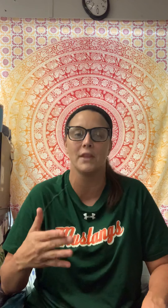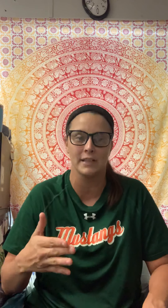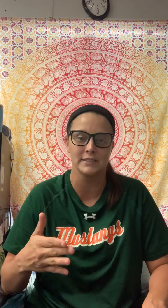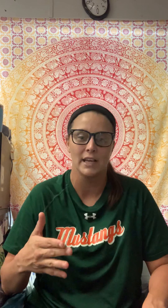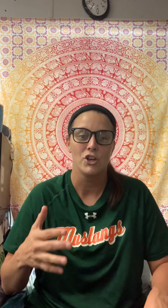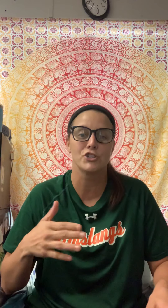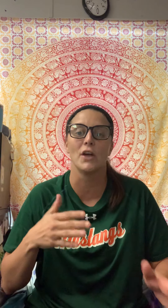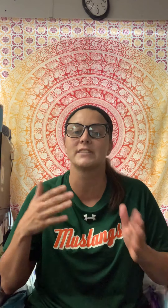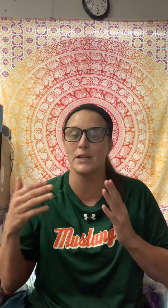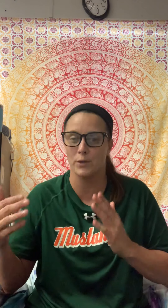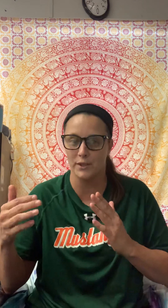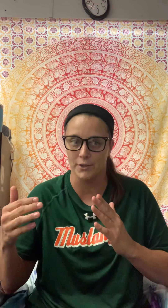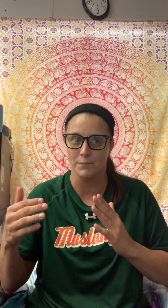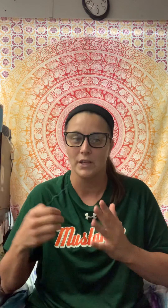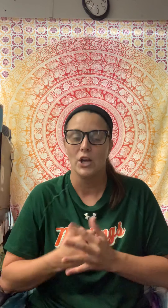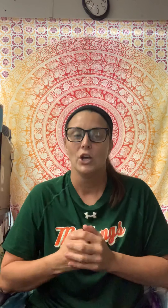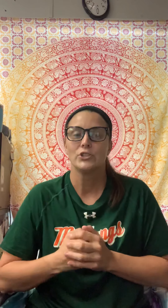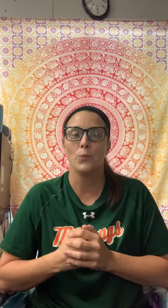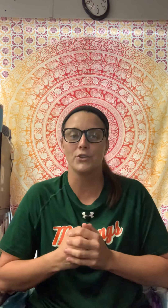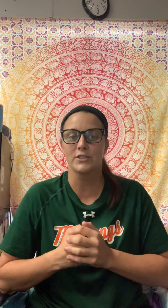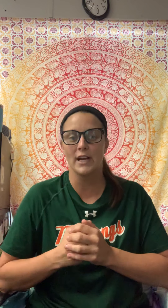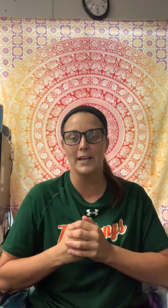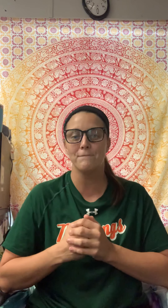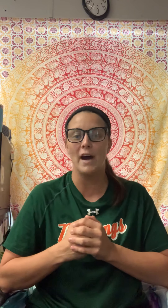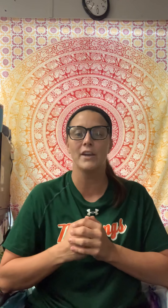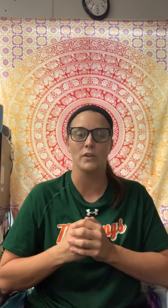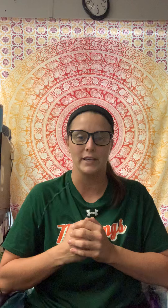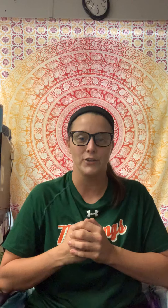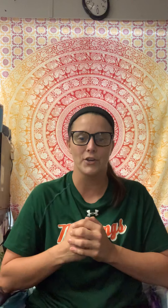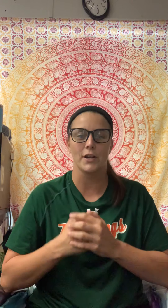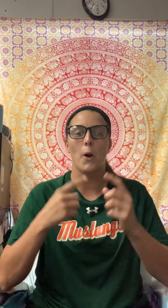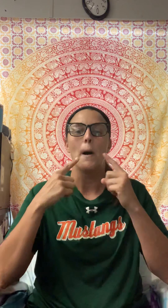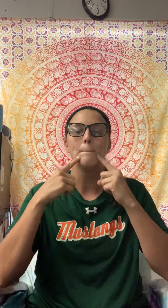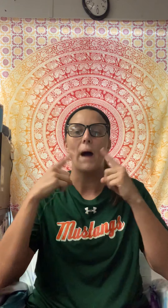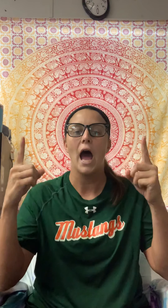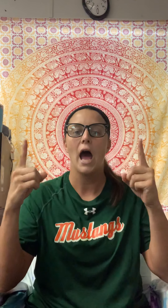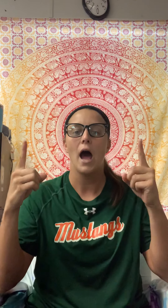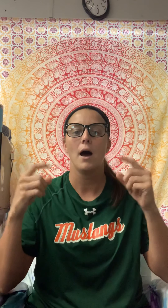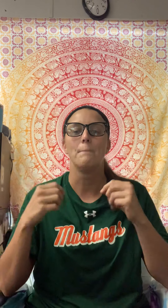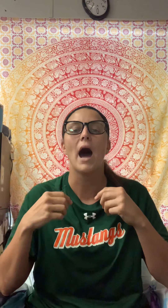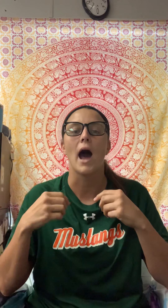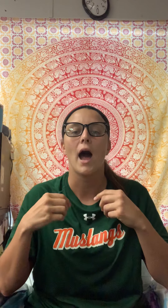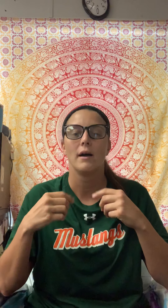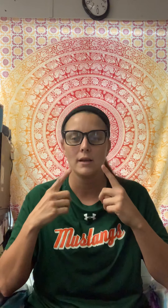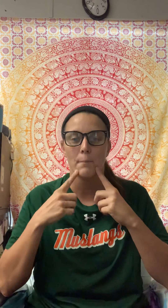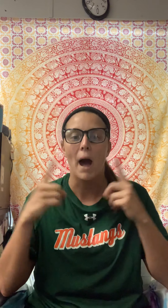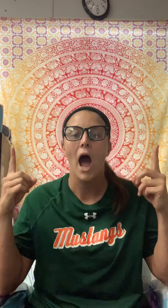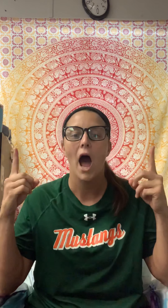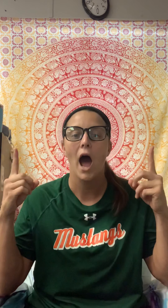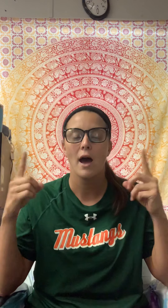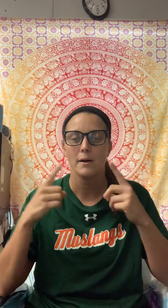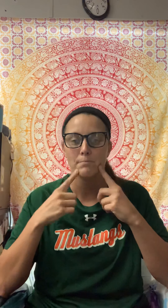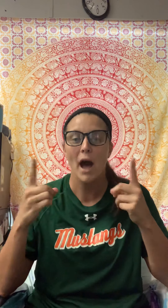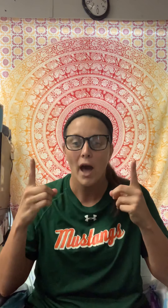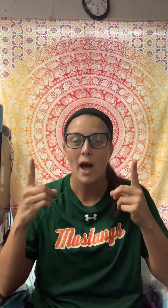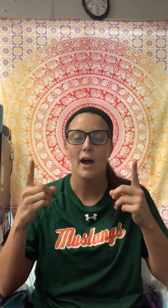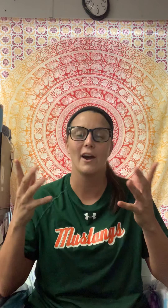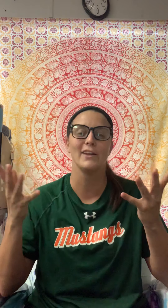things, just not the same way we do. So when you're signing finally, you're gonna go pa, pa, pa. All right, it looks